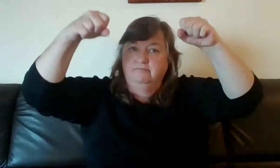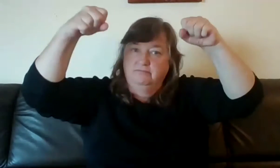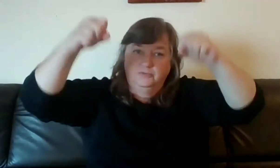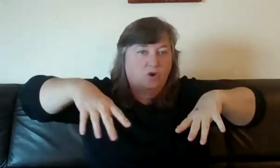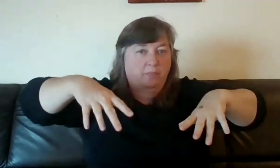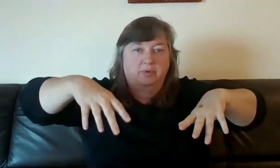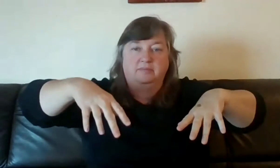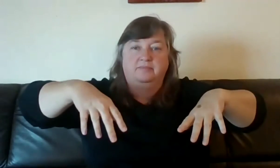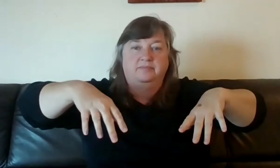Drop.